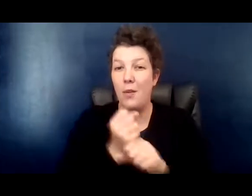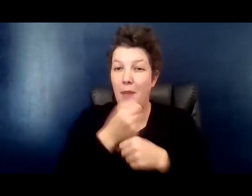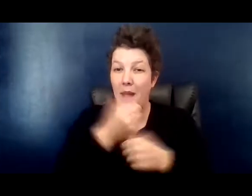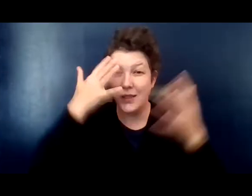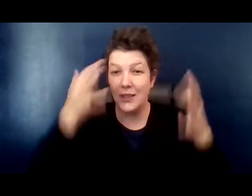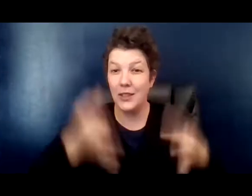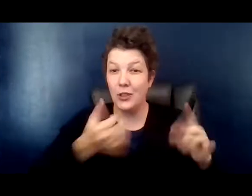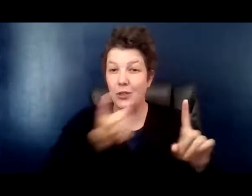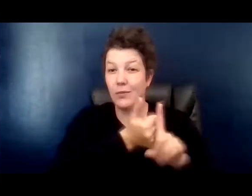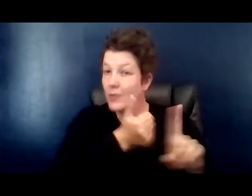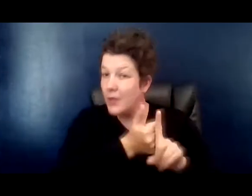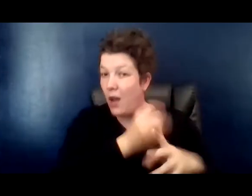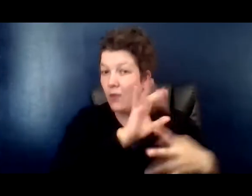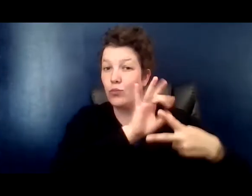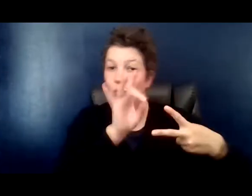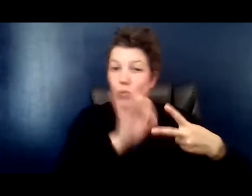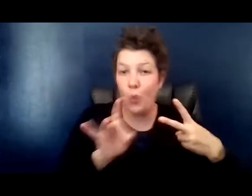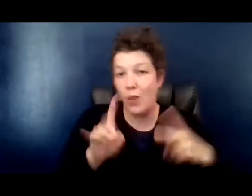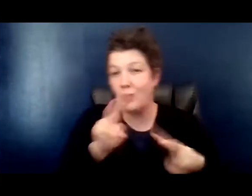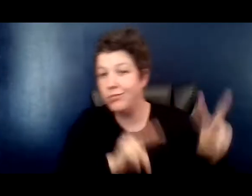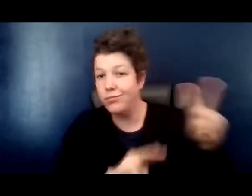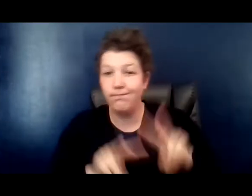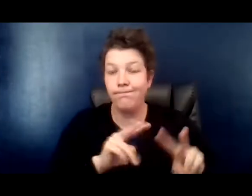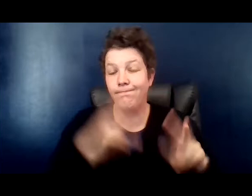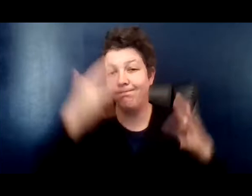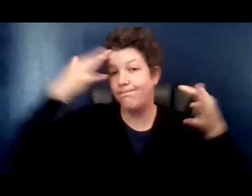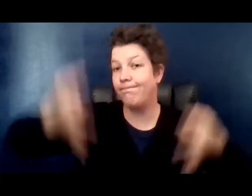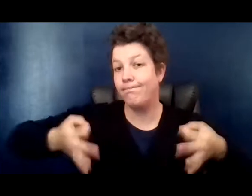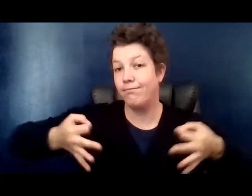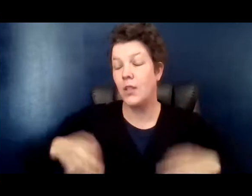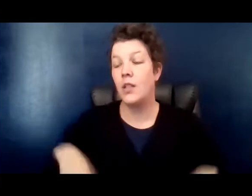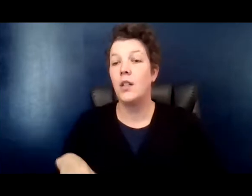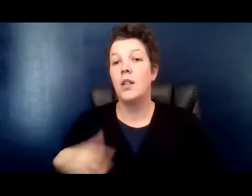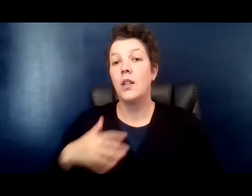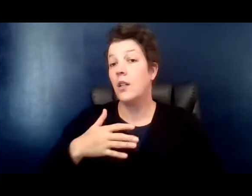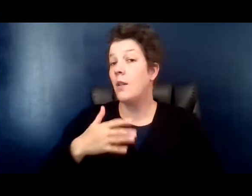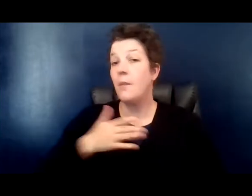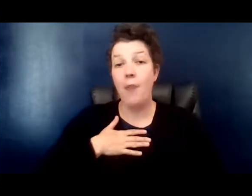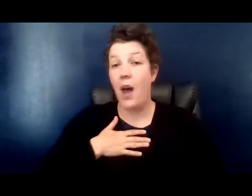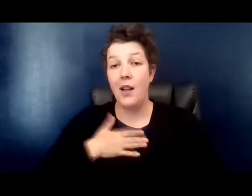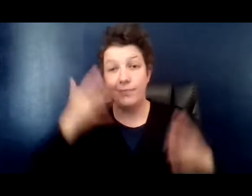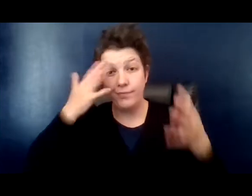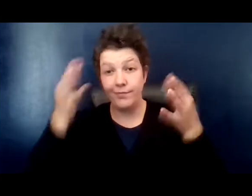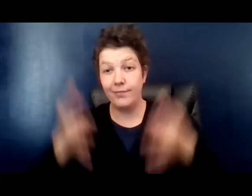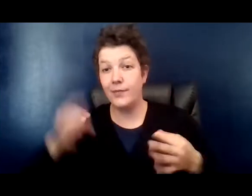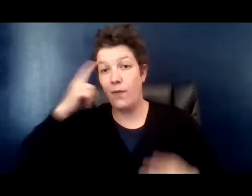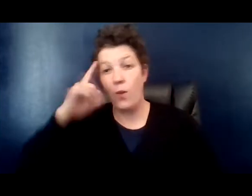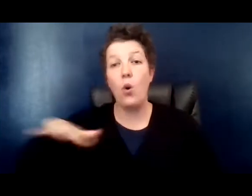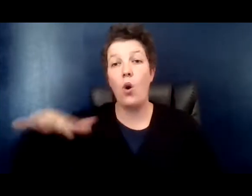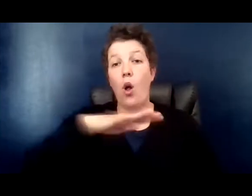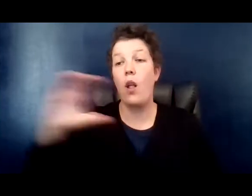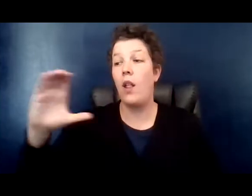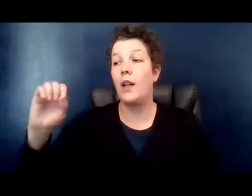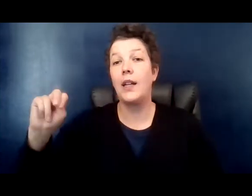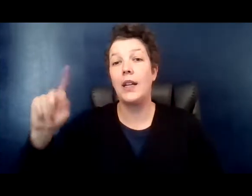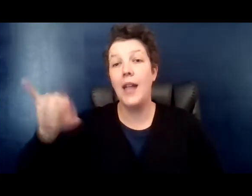it's their choice. We're trying to do what we're doing based on, we're trying to get restart the economy, but we're